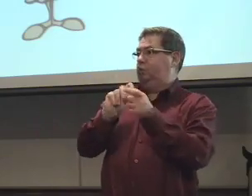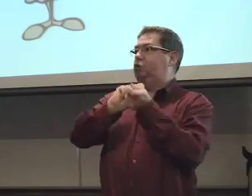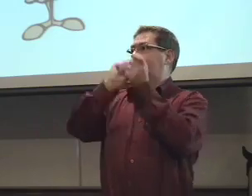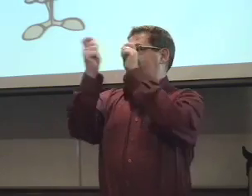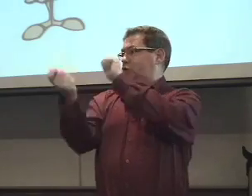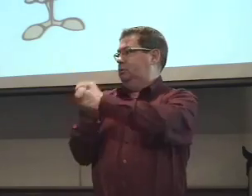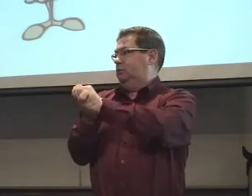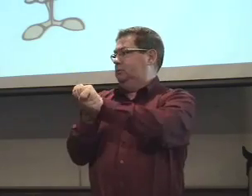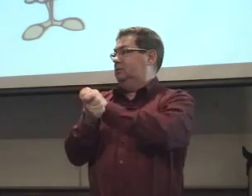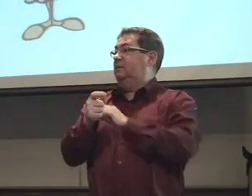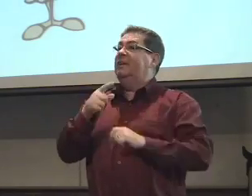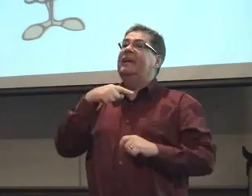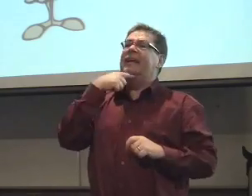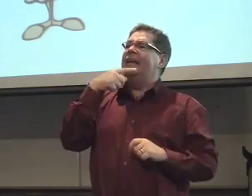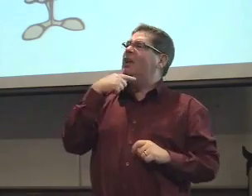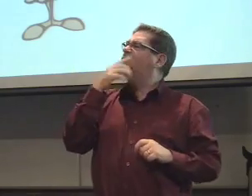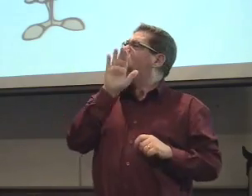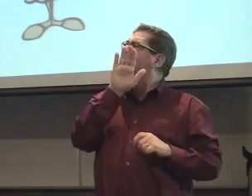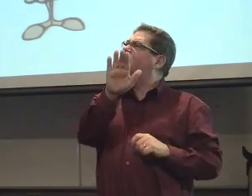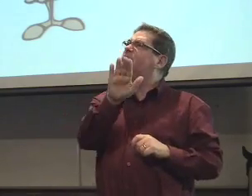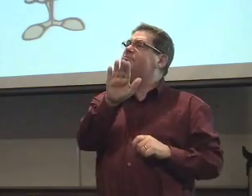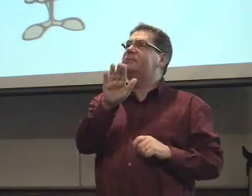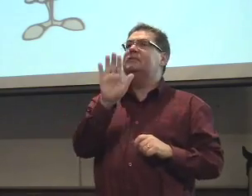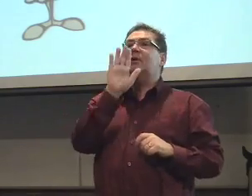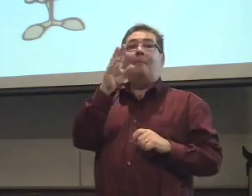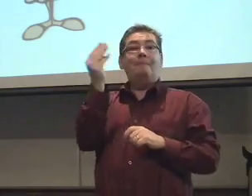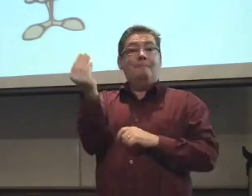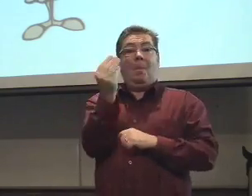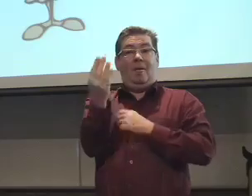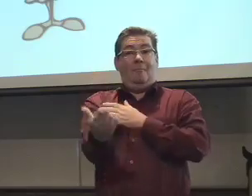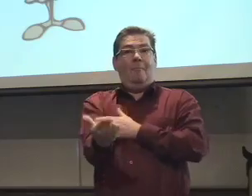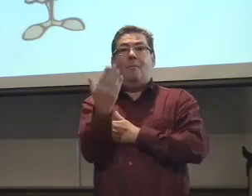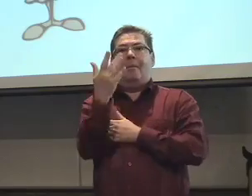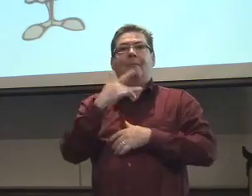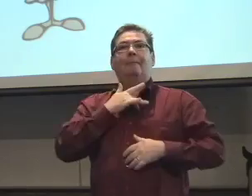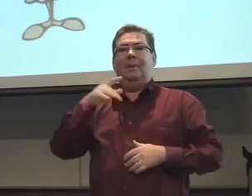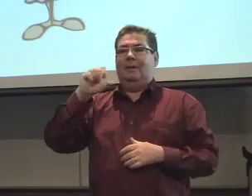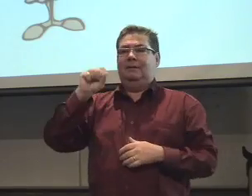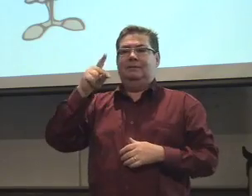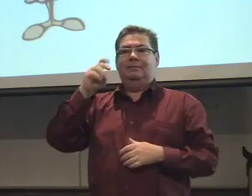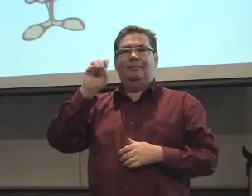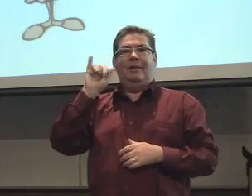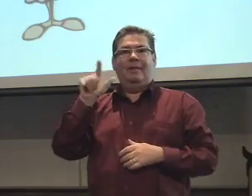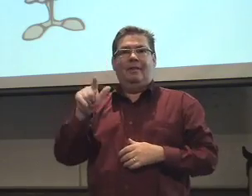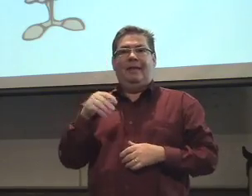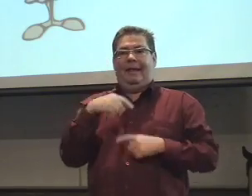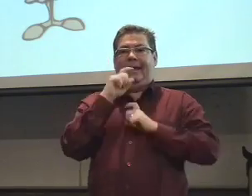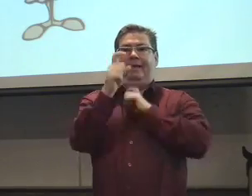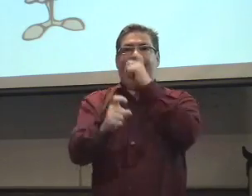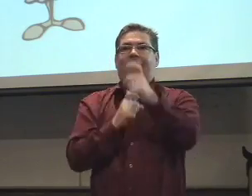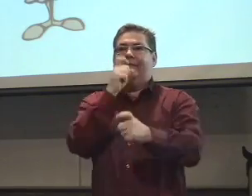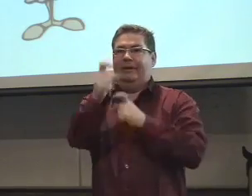For hearing kids, a typical Monday's lesson is a spelling lesson. You have 10 spelling words, and you learn it, and then on Friday you have a